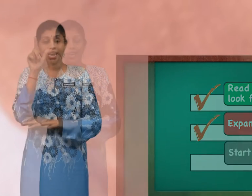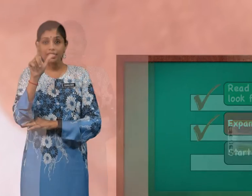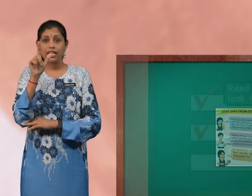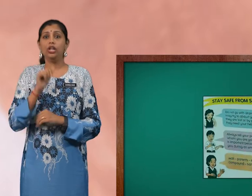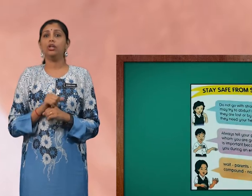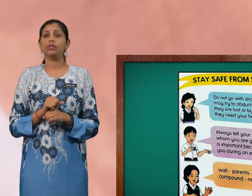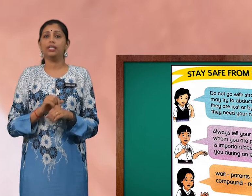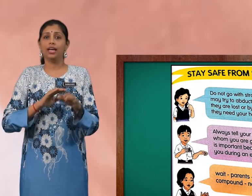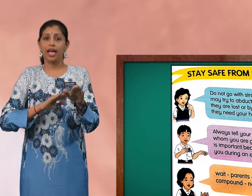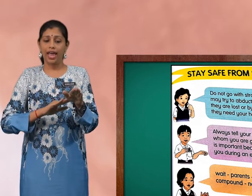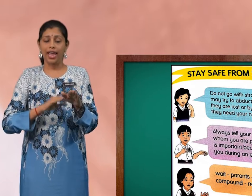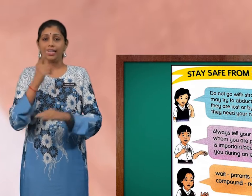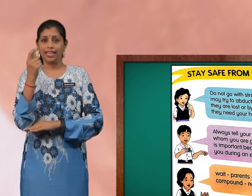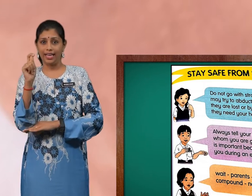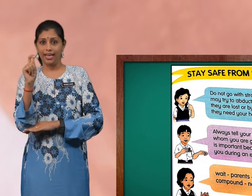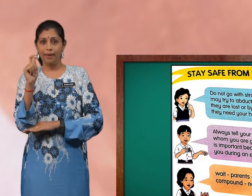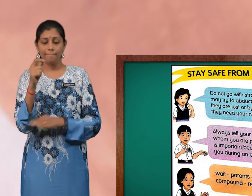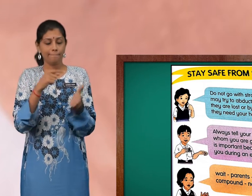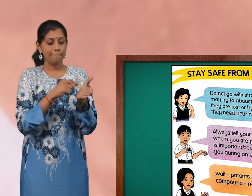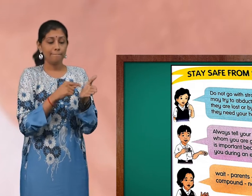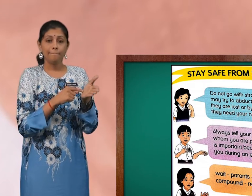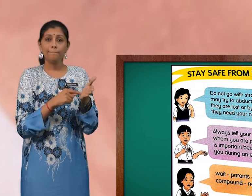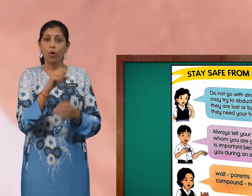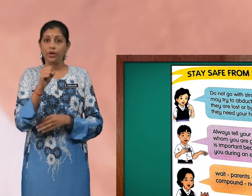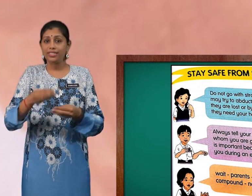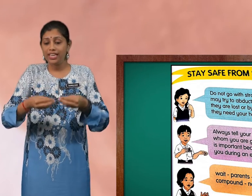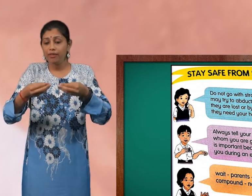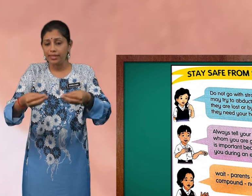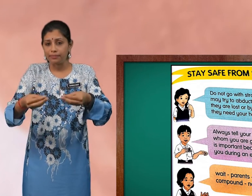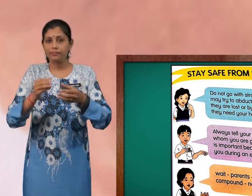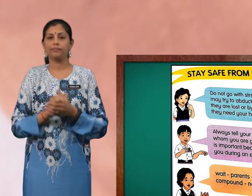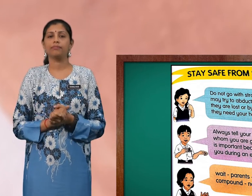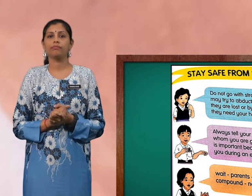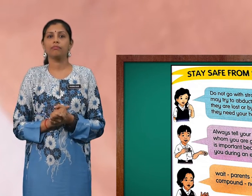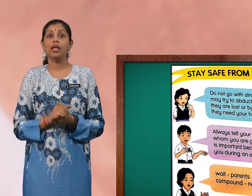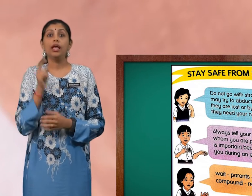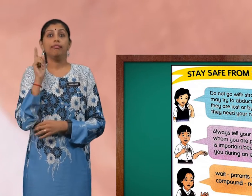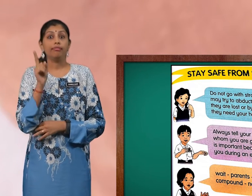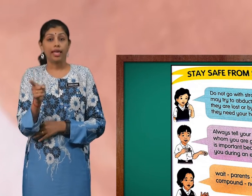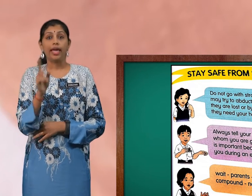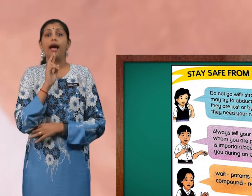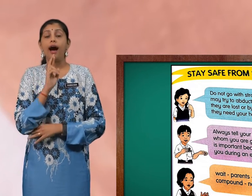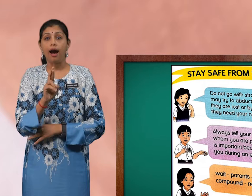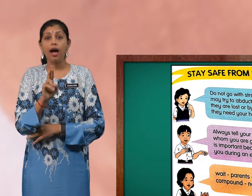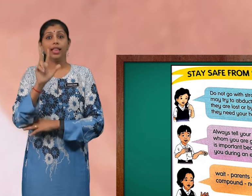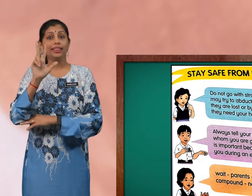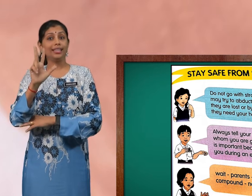Let's look at the points given. There are